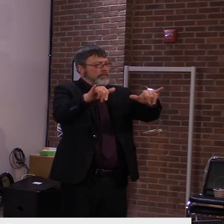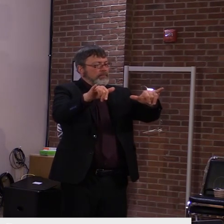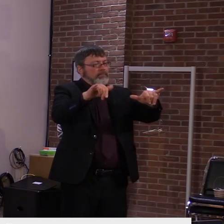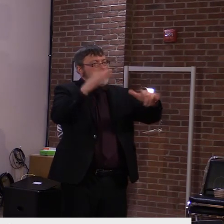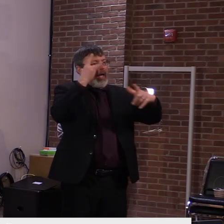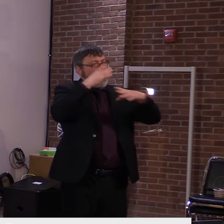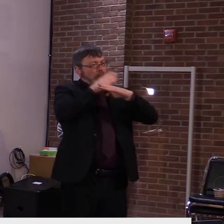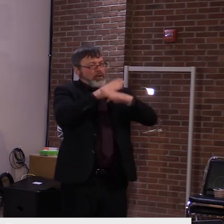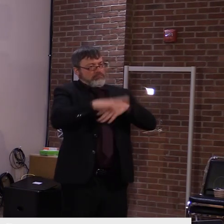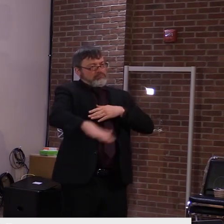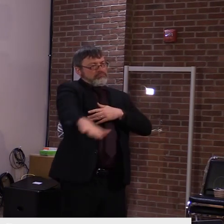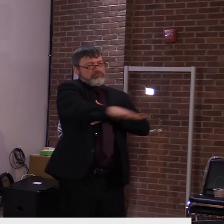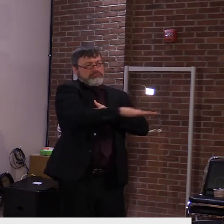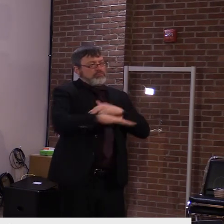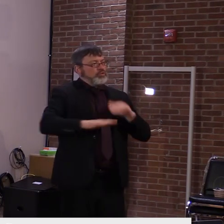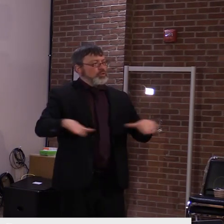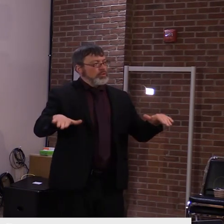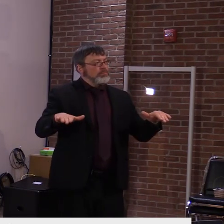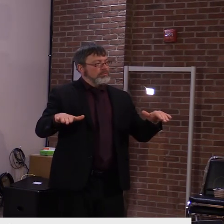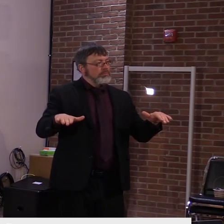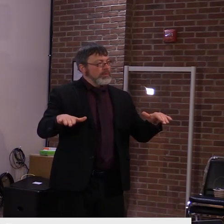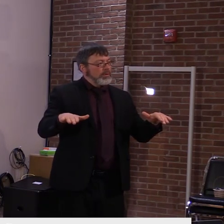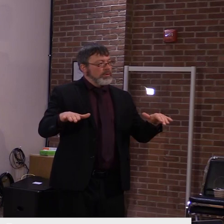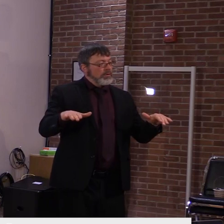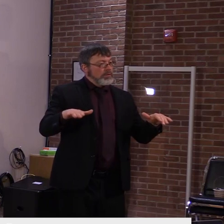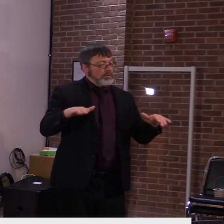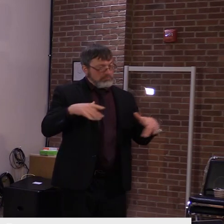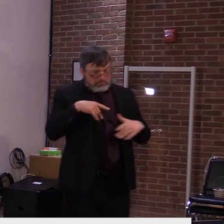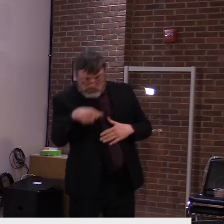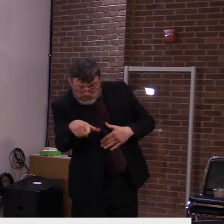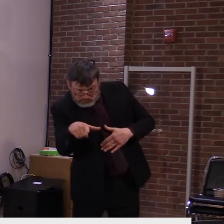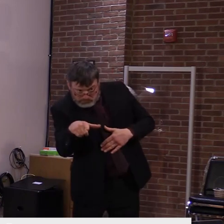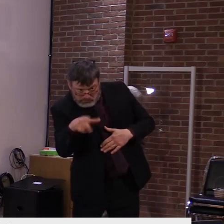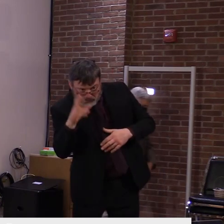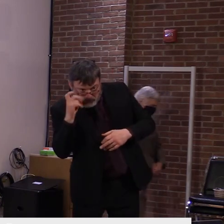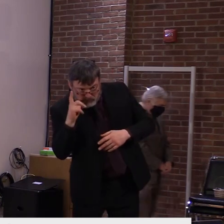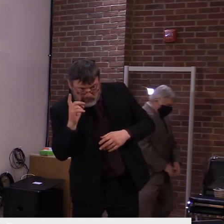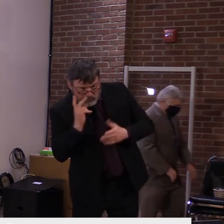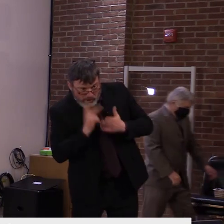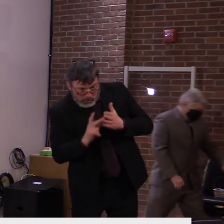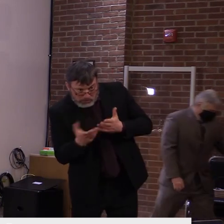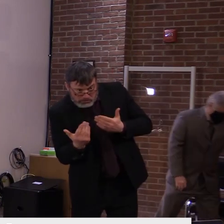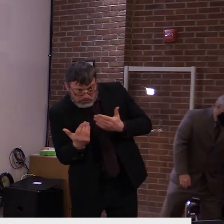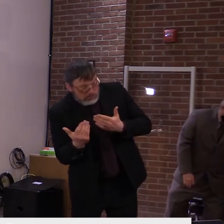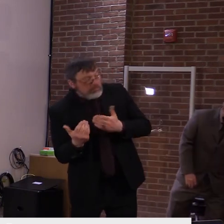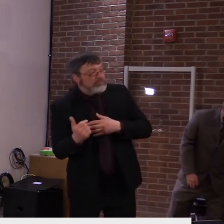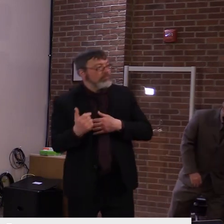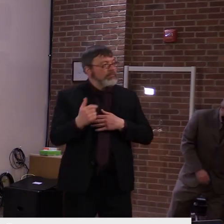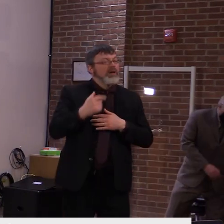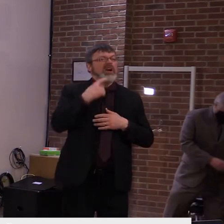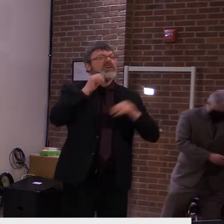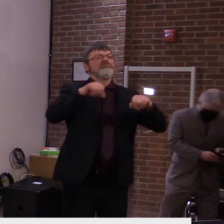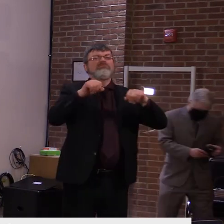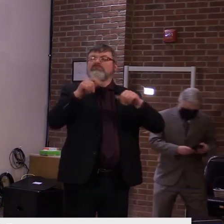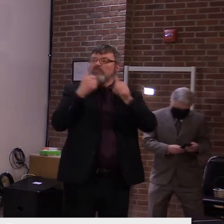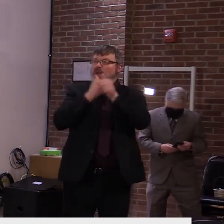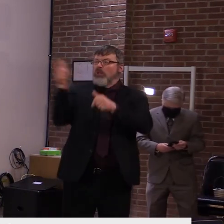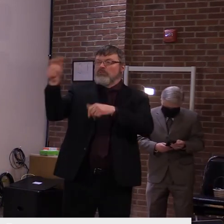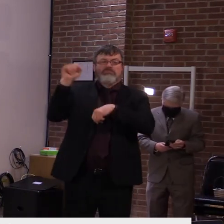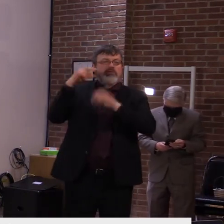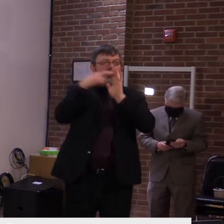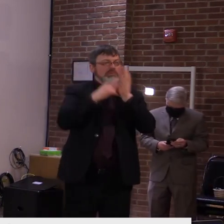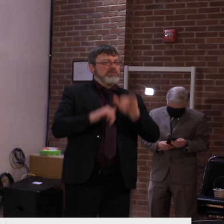Secretary French? Yeah, thanks, Dr. Levine. I was just going to add, You know, I think one of the things that